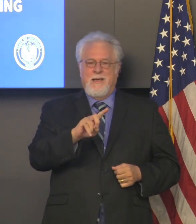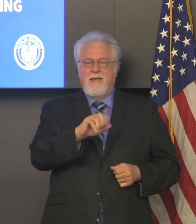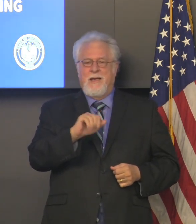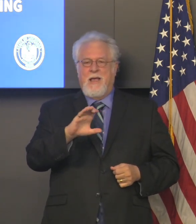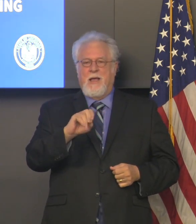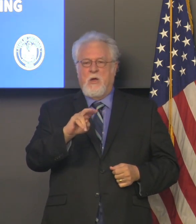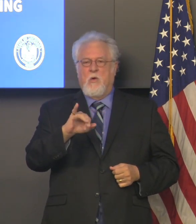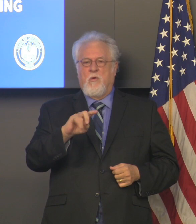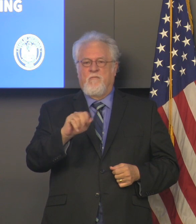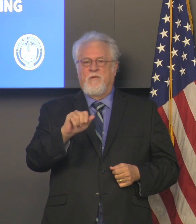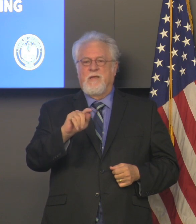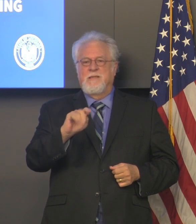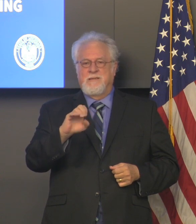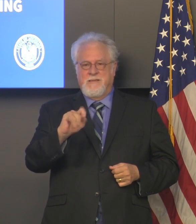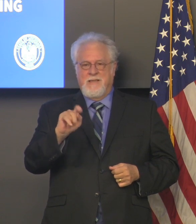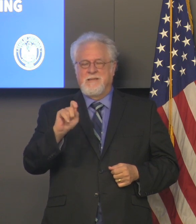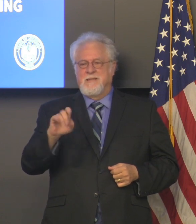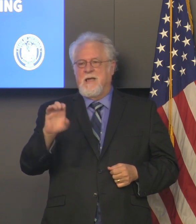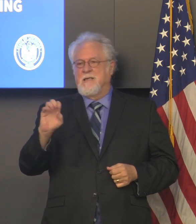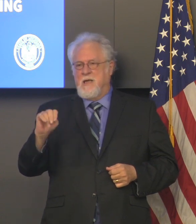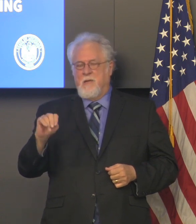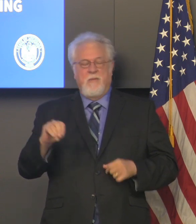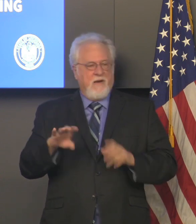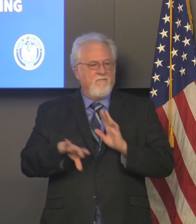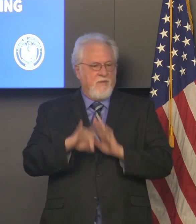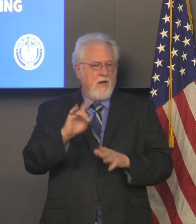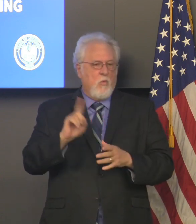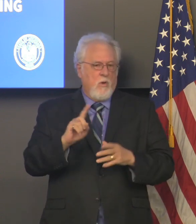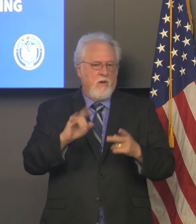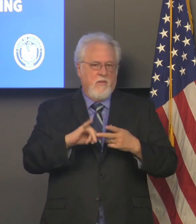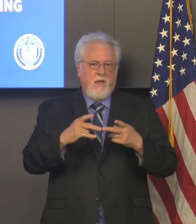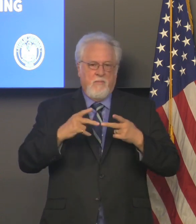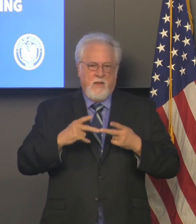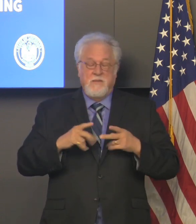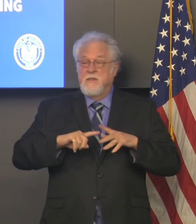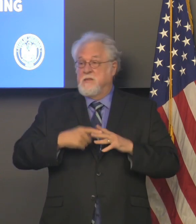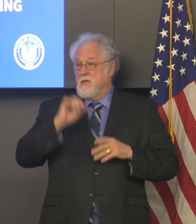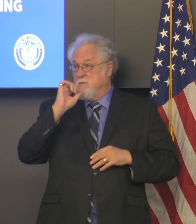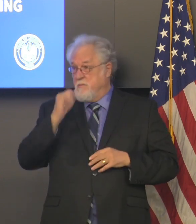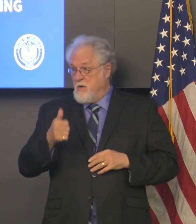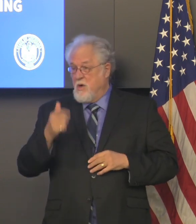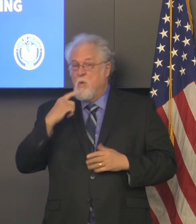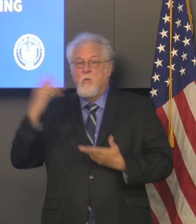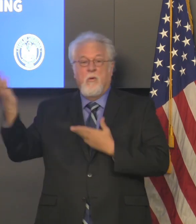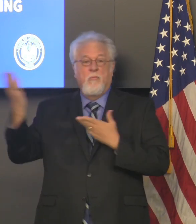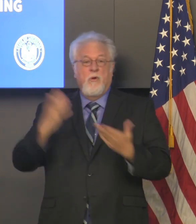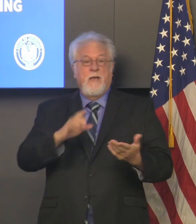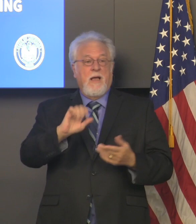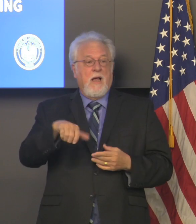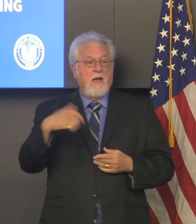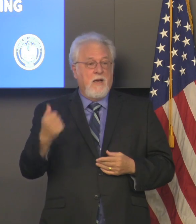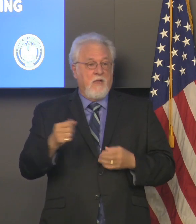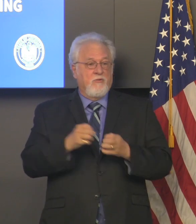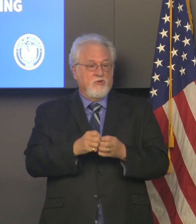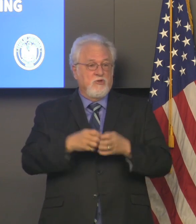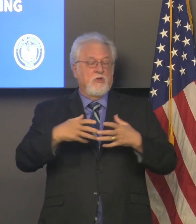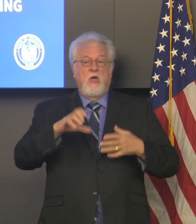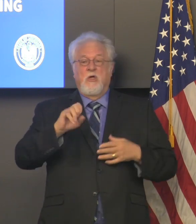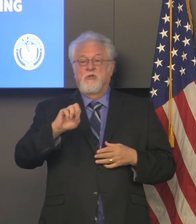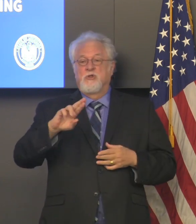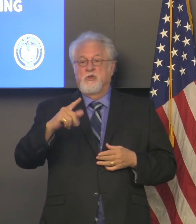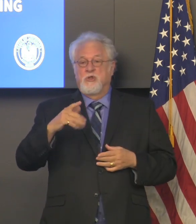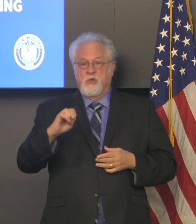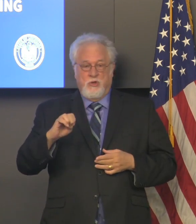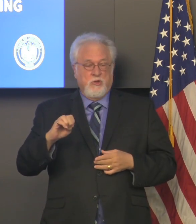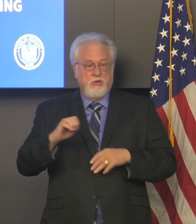doineedacovid19test.com, figure out where those surge sites are. Starting tomorrow, we're bringing another surge site online in